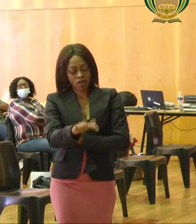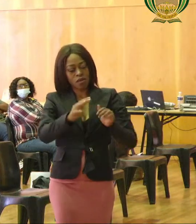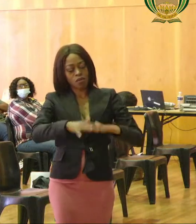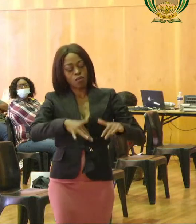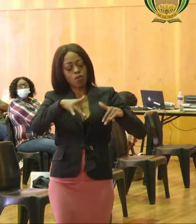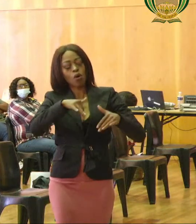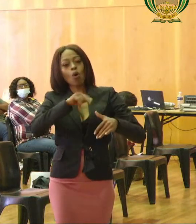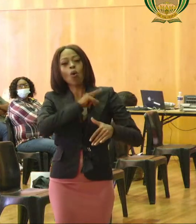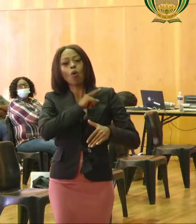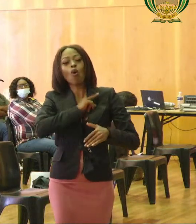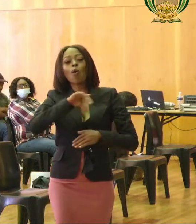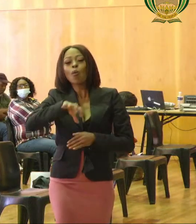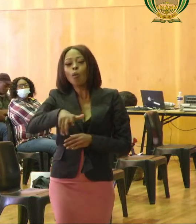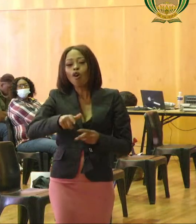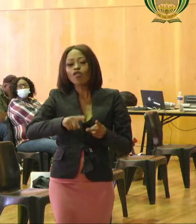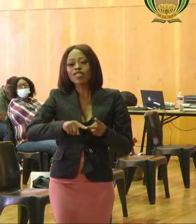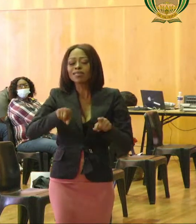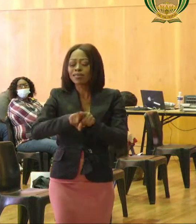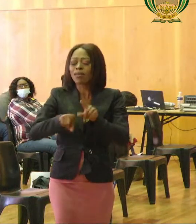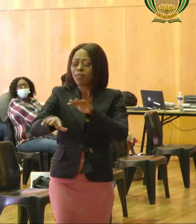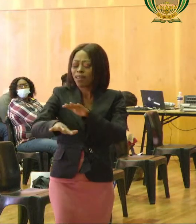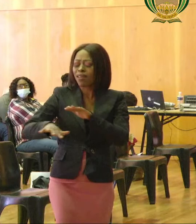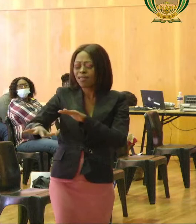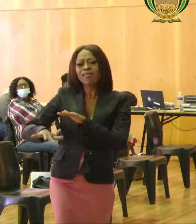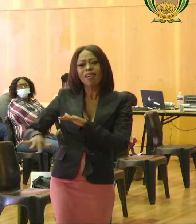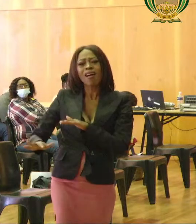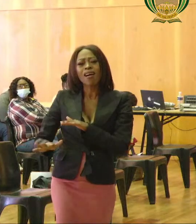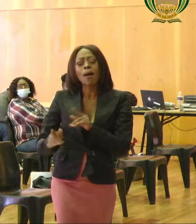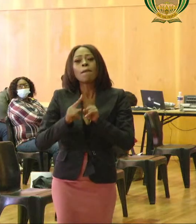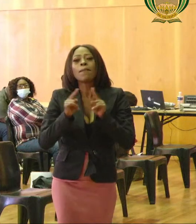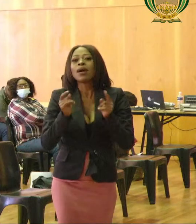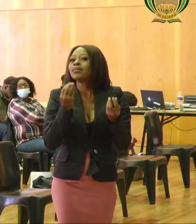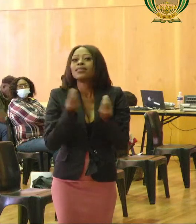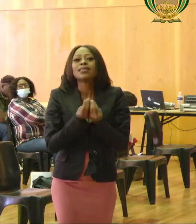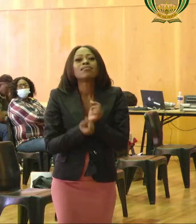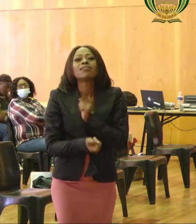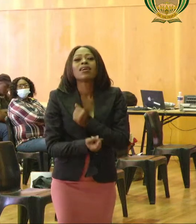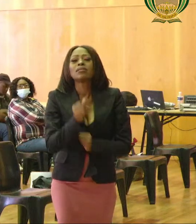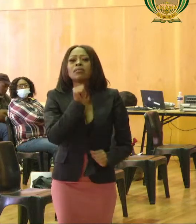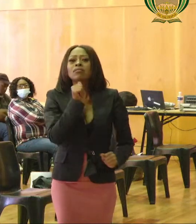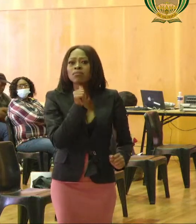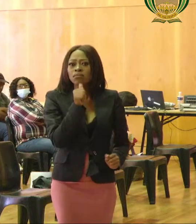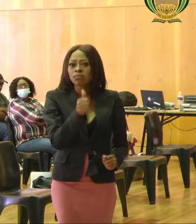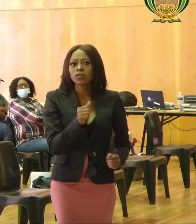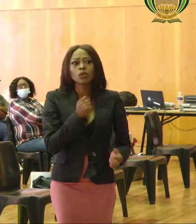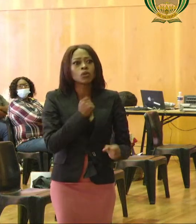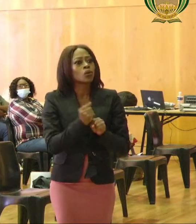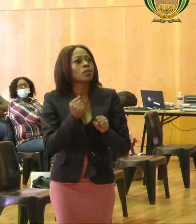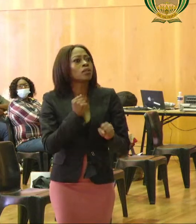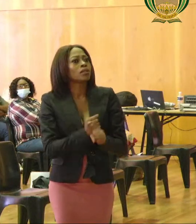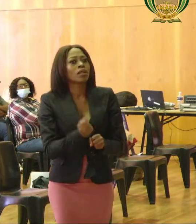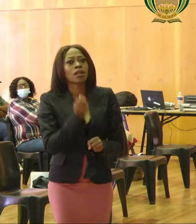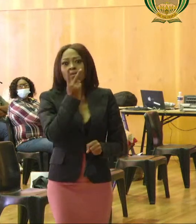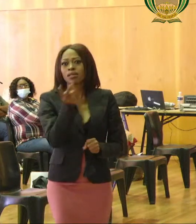for iprovince okanye i-area nge-area. But loo nto leyo ayenzeki awaboni la